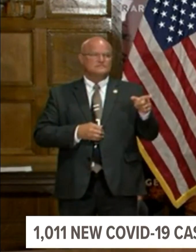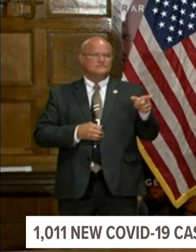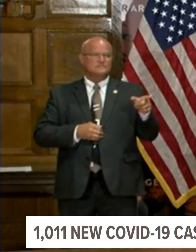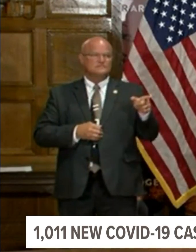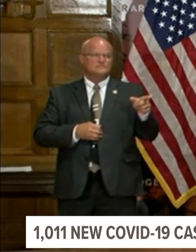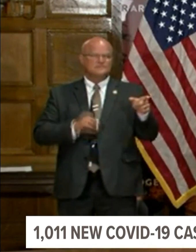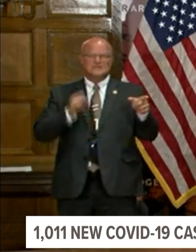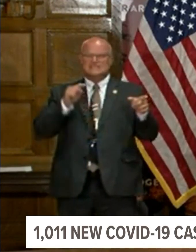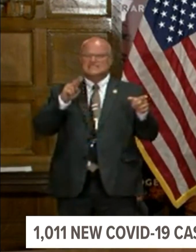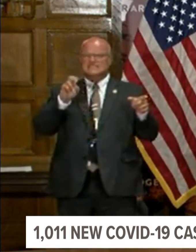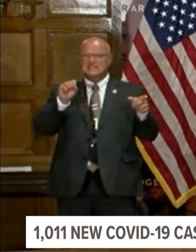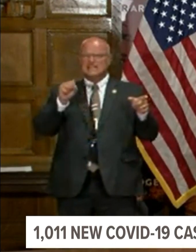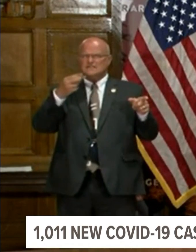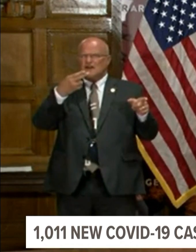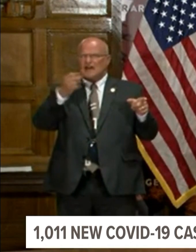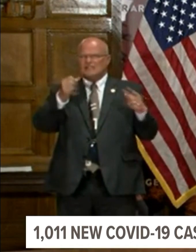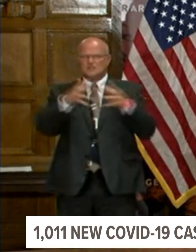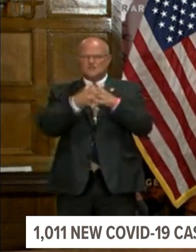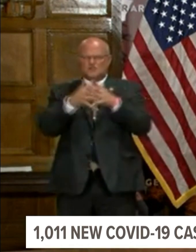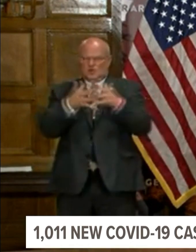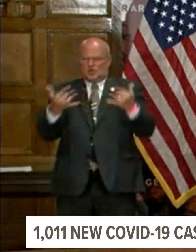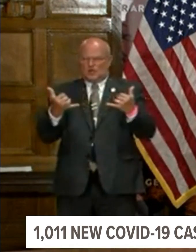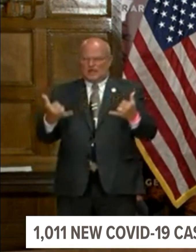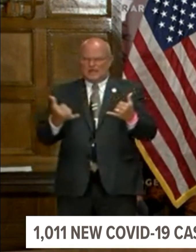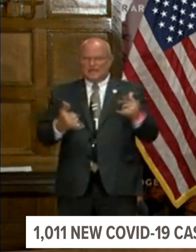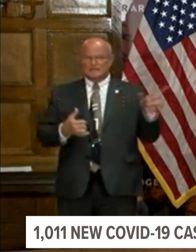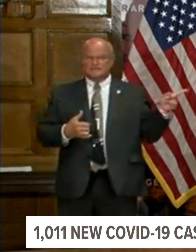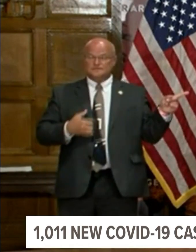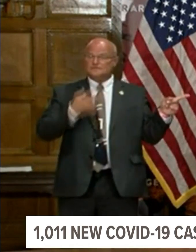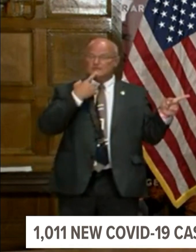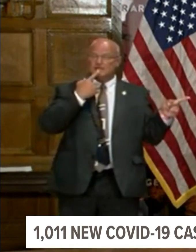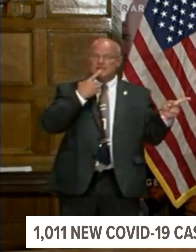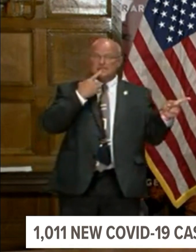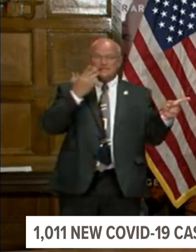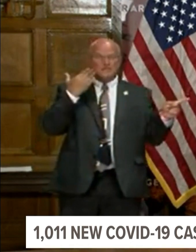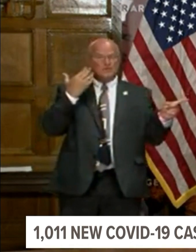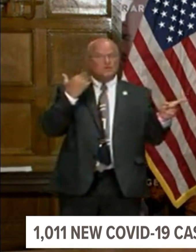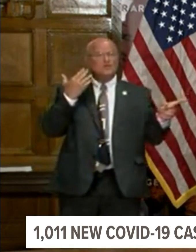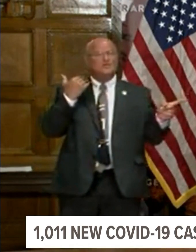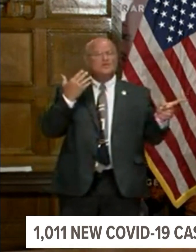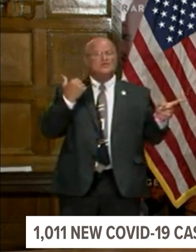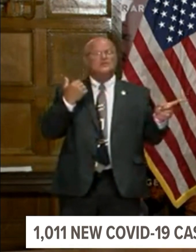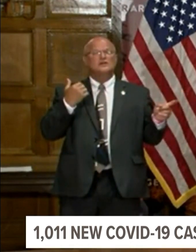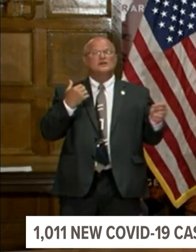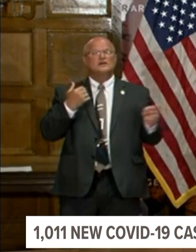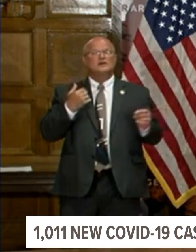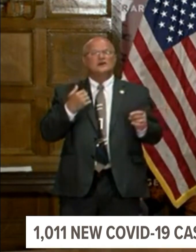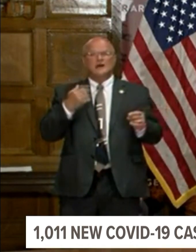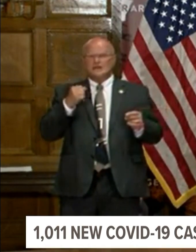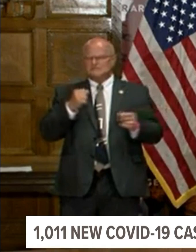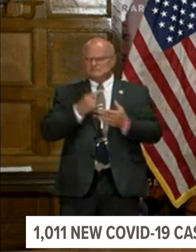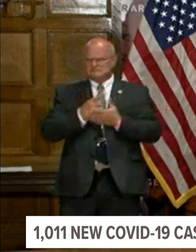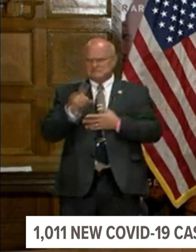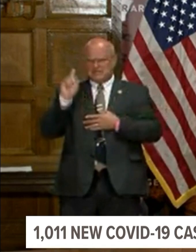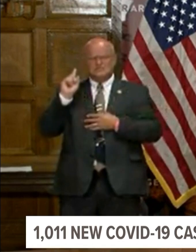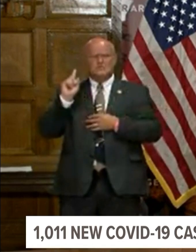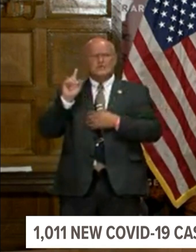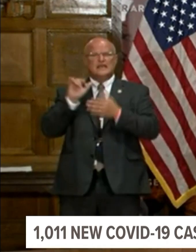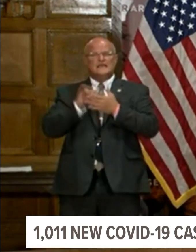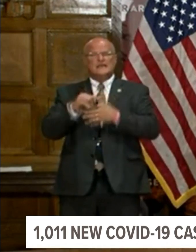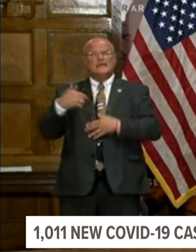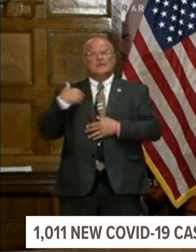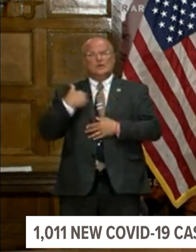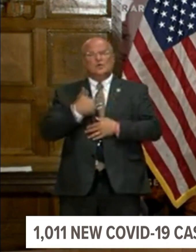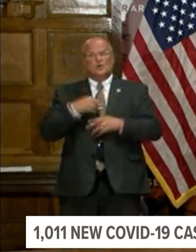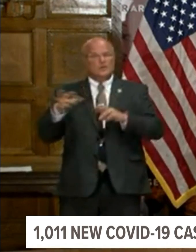Status of high school football, by the way. As I indicated earlier, I guess it was last week, that